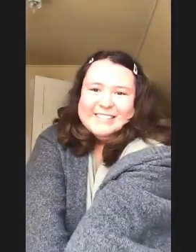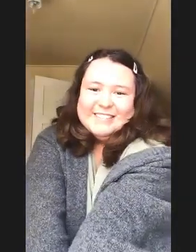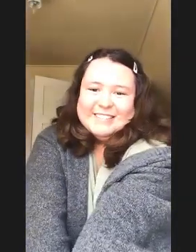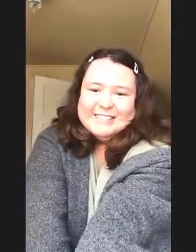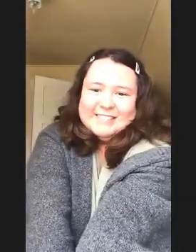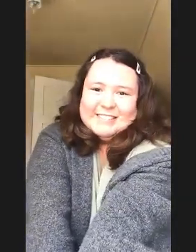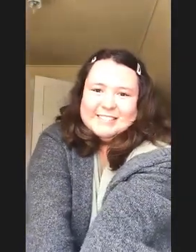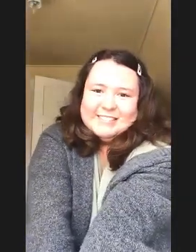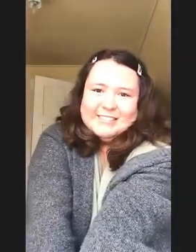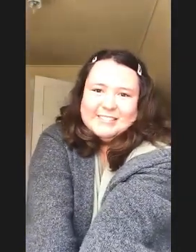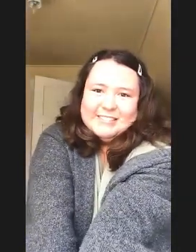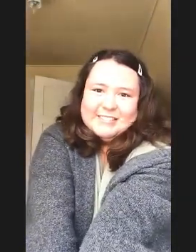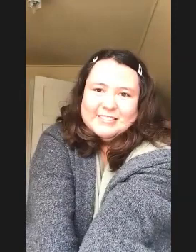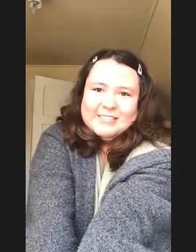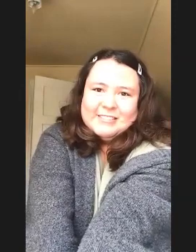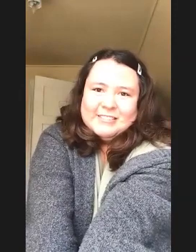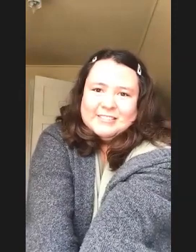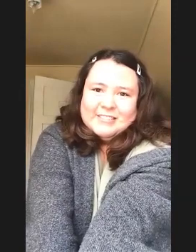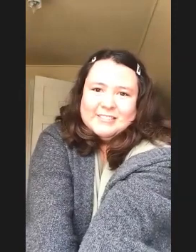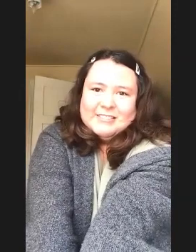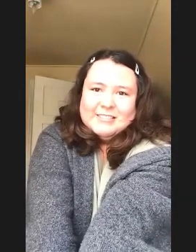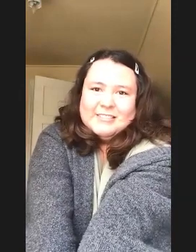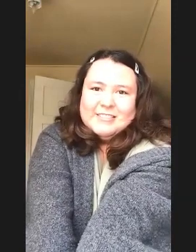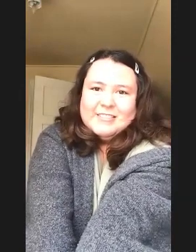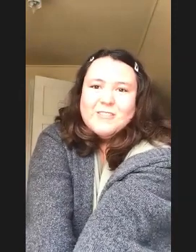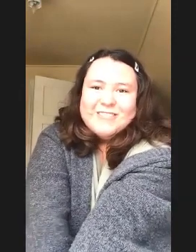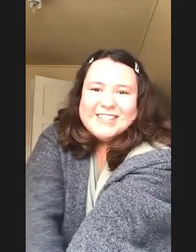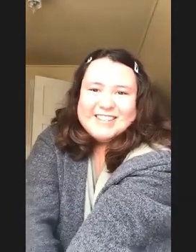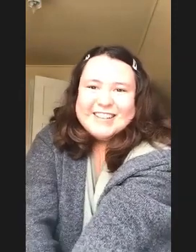Love that. Very cool. If that's Oh. what's